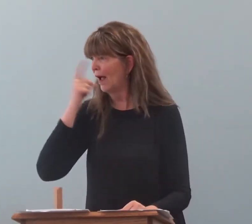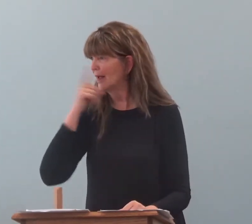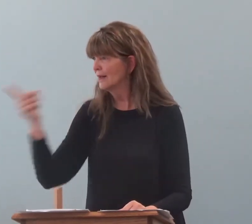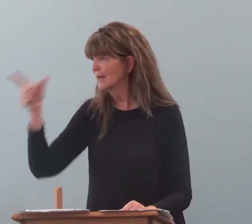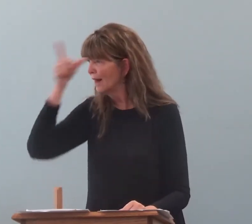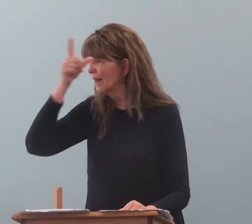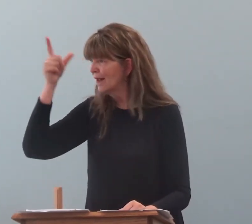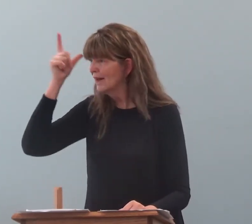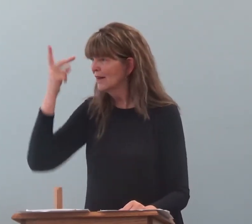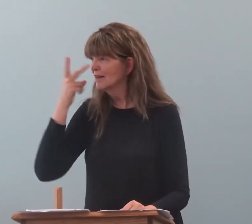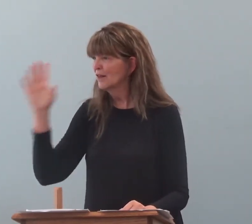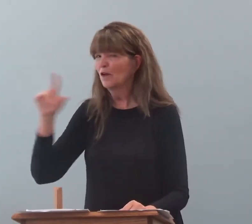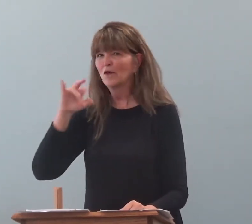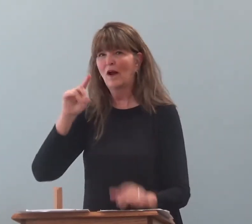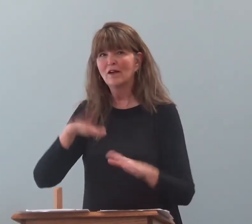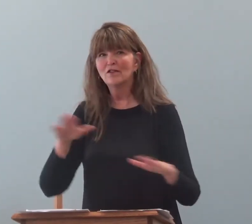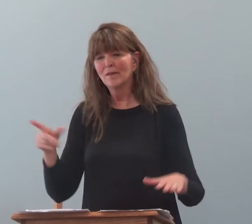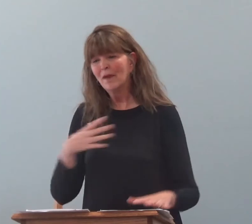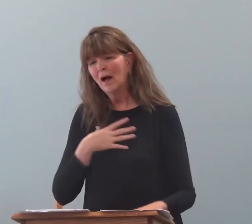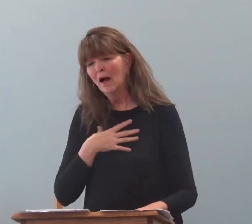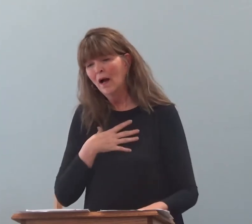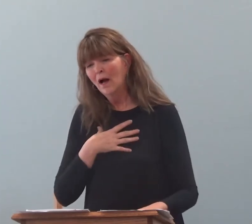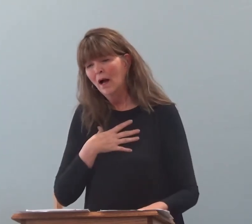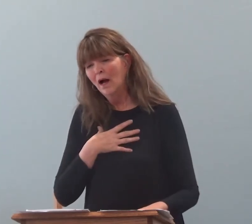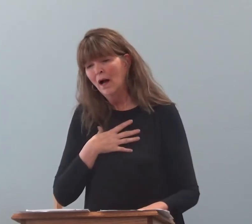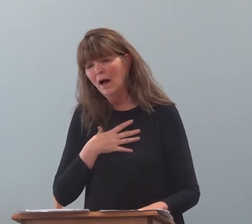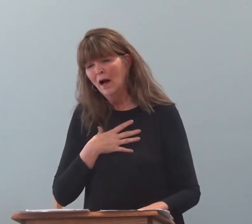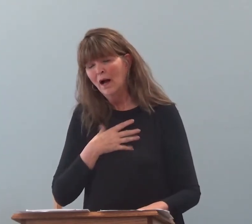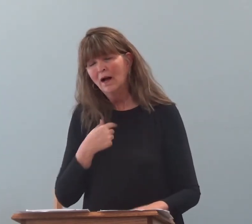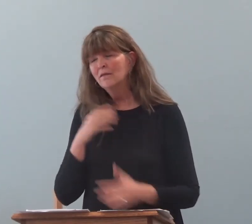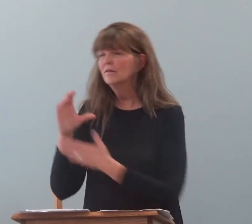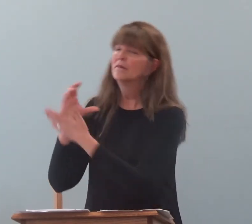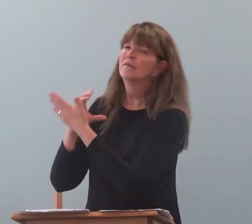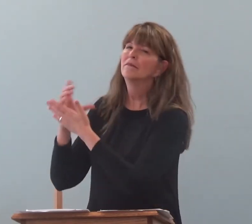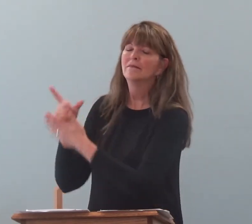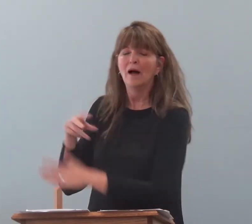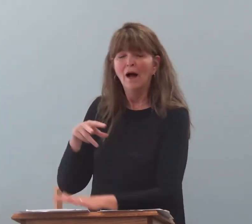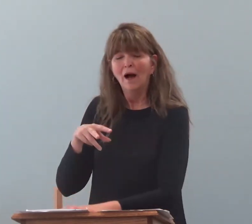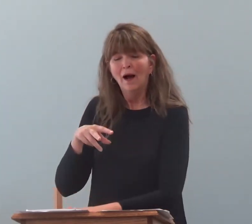You know, I see that in your eyes, Lynn, when you look at your kids and your grandkids.